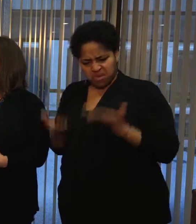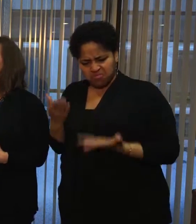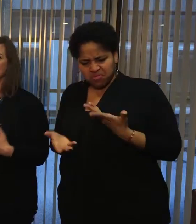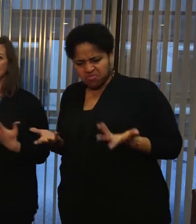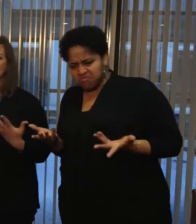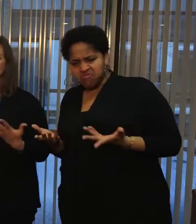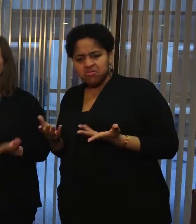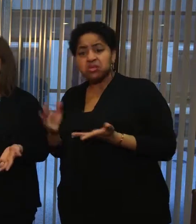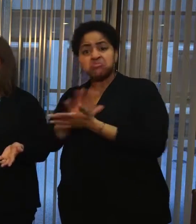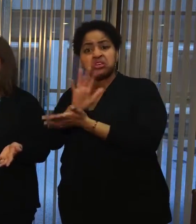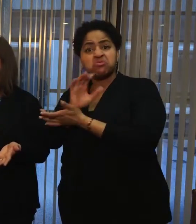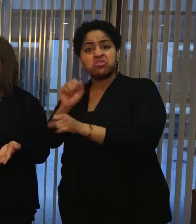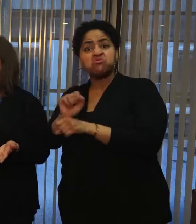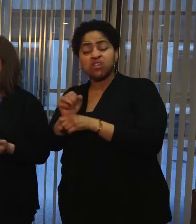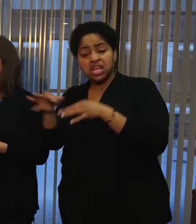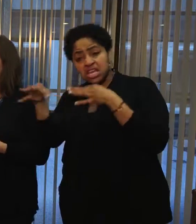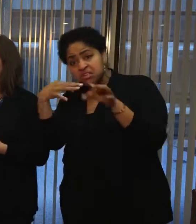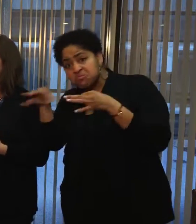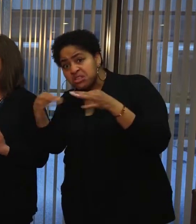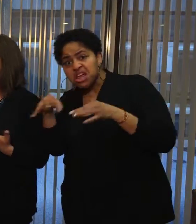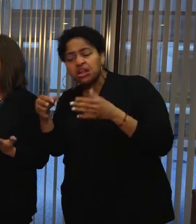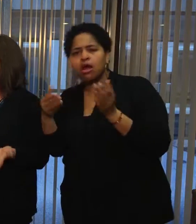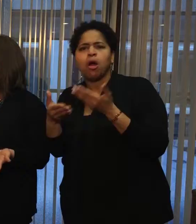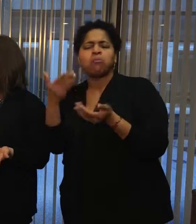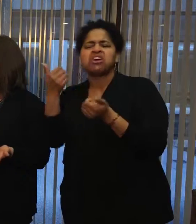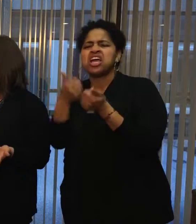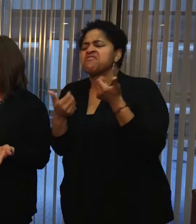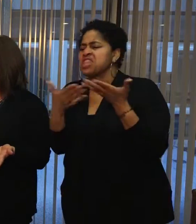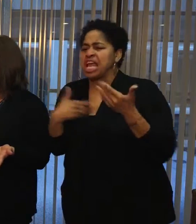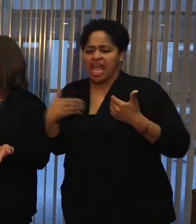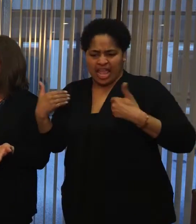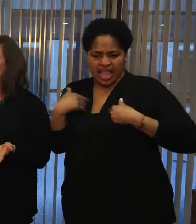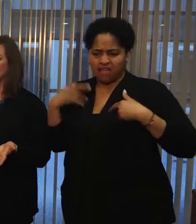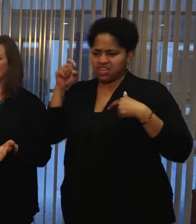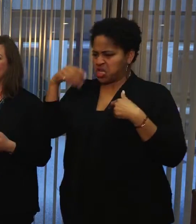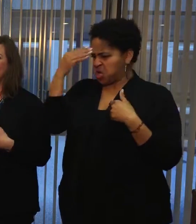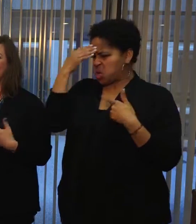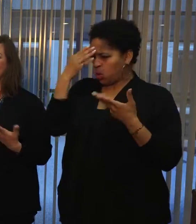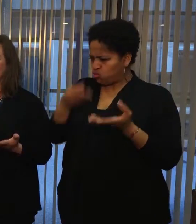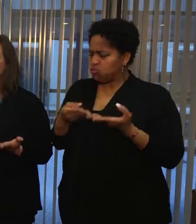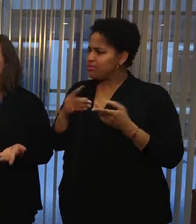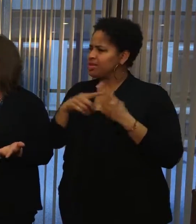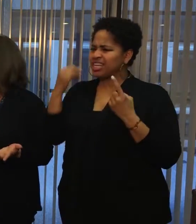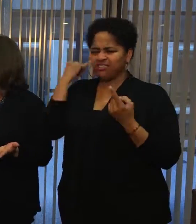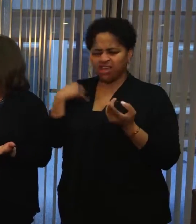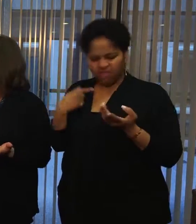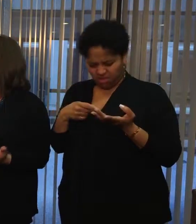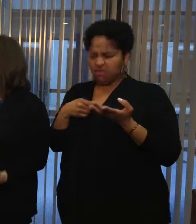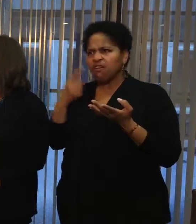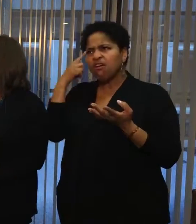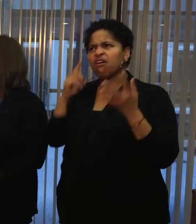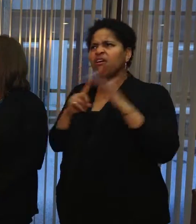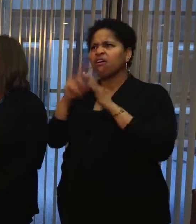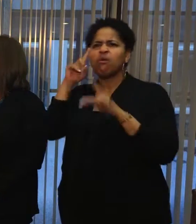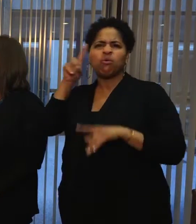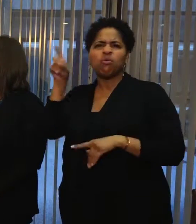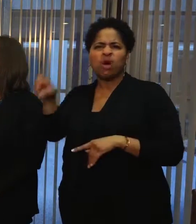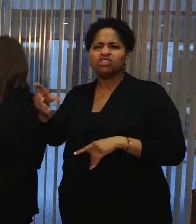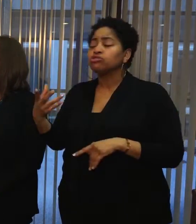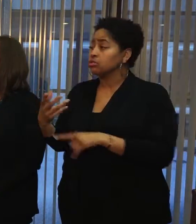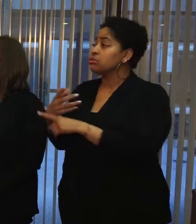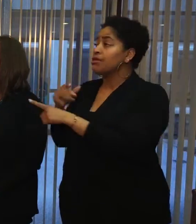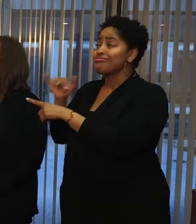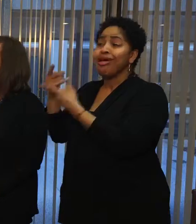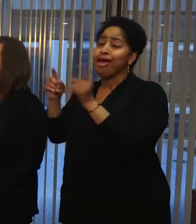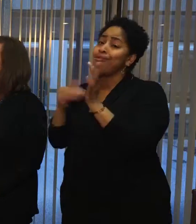maybe the discharge papers are explaining almost everything I have to know, but what if I have an extra question? That actually